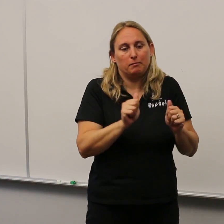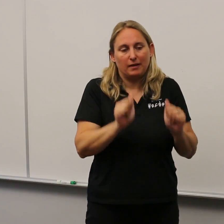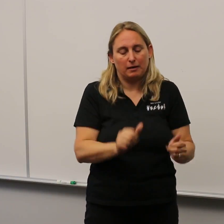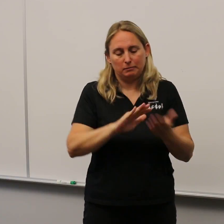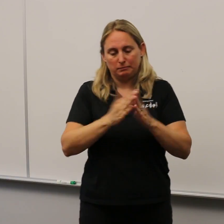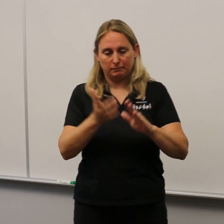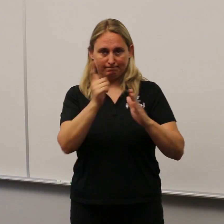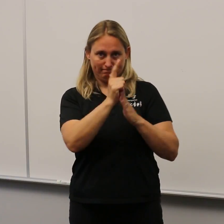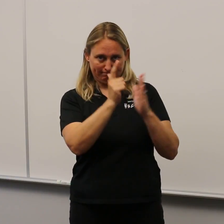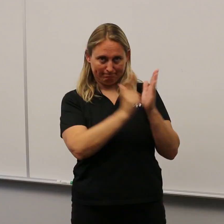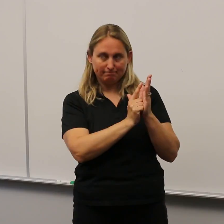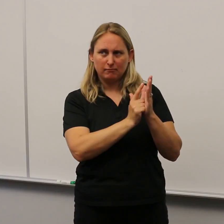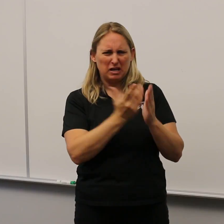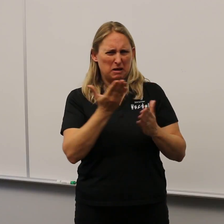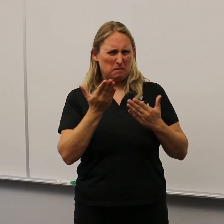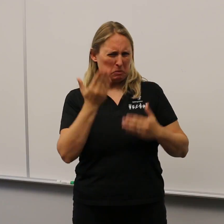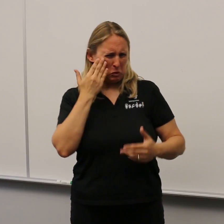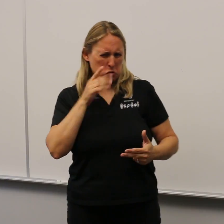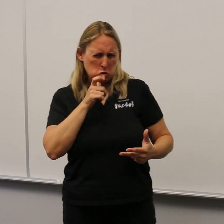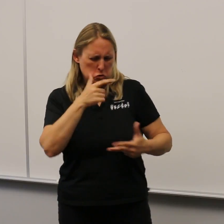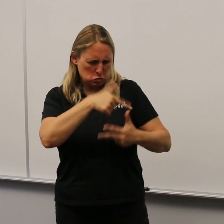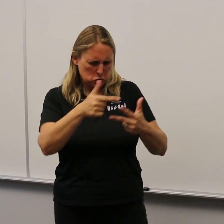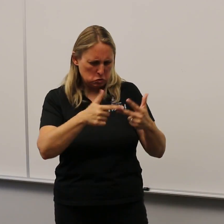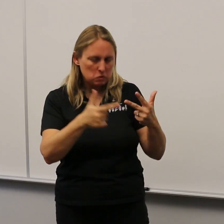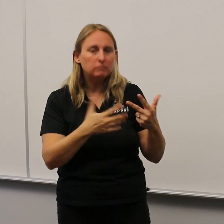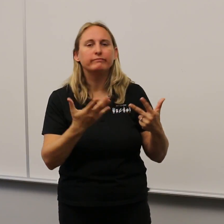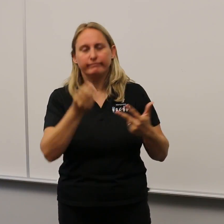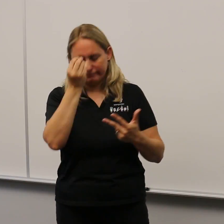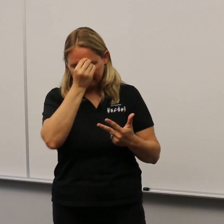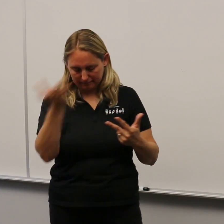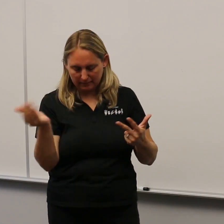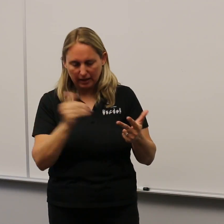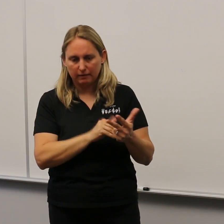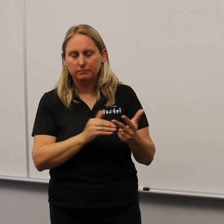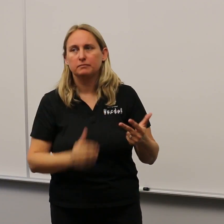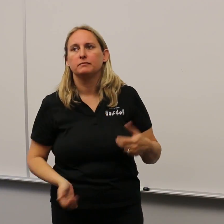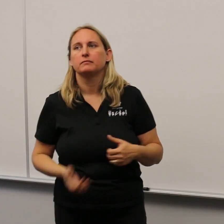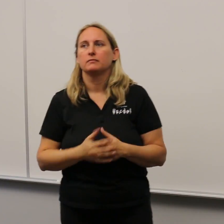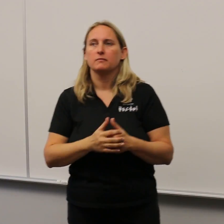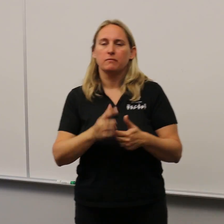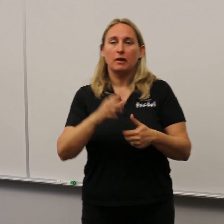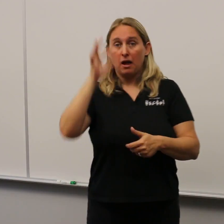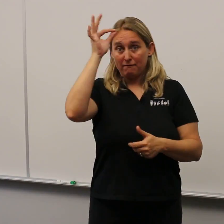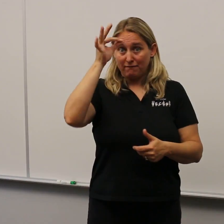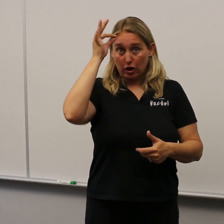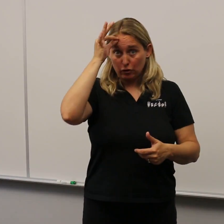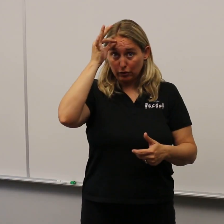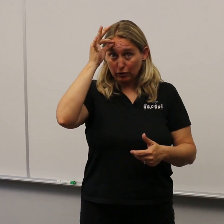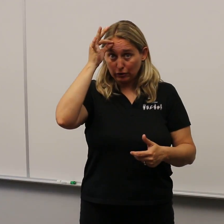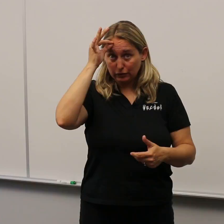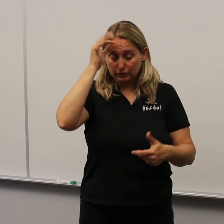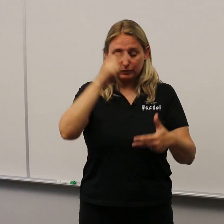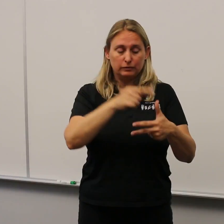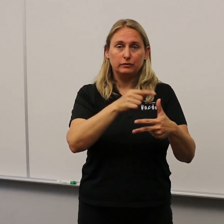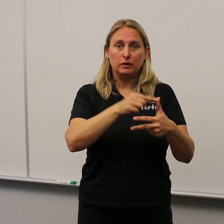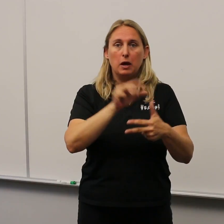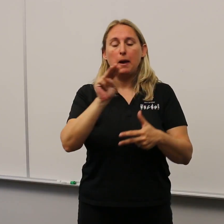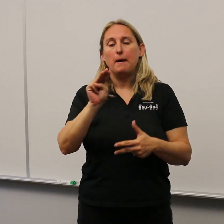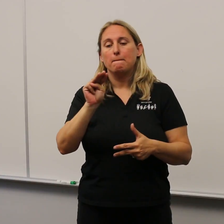Still unsure of who's who? Here's a quick overview. Federal elected representatives are called Members of Parliament,